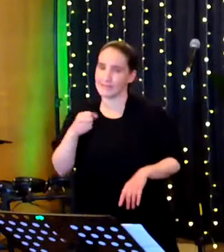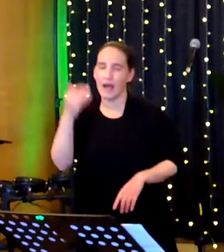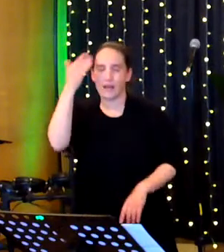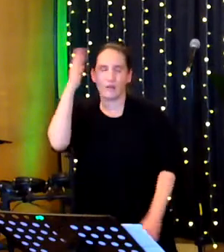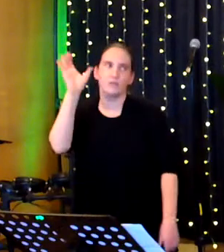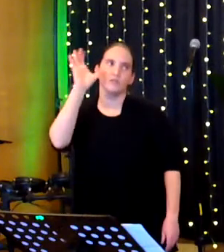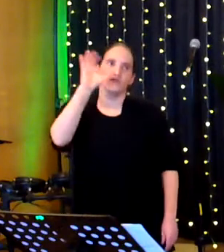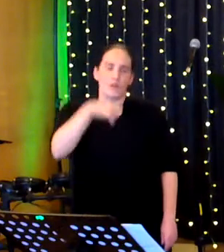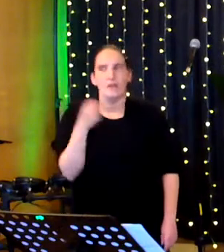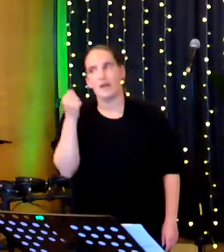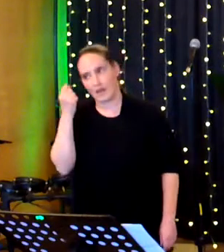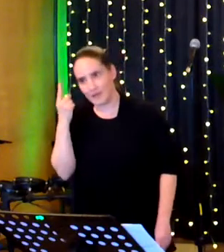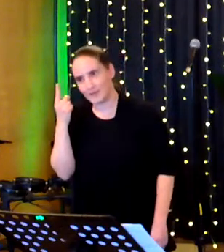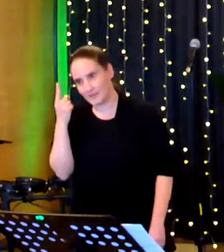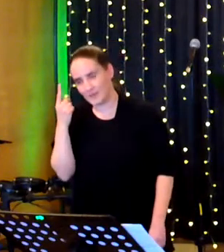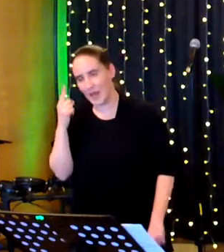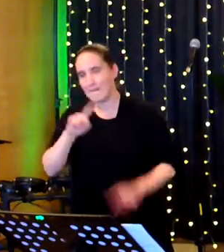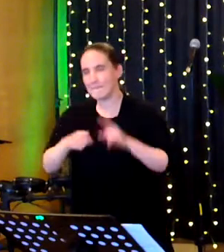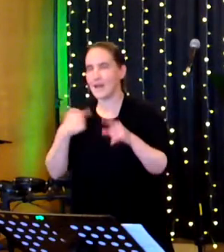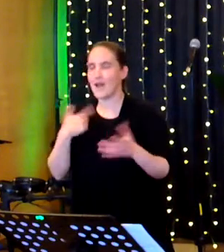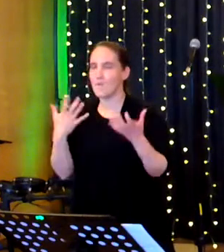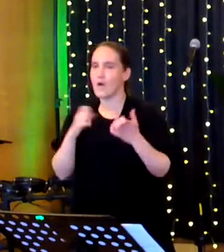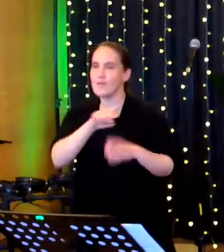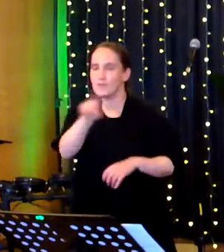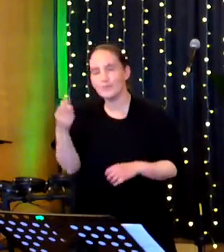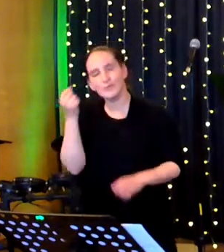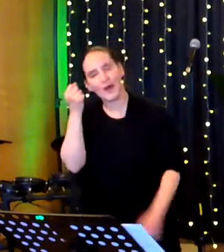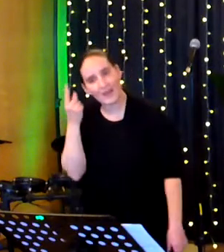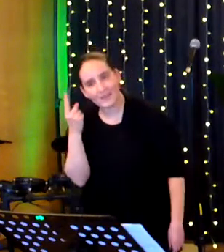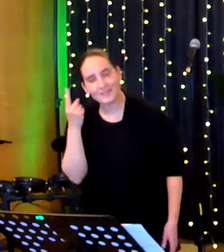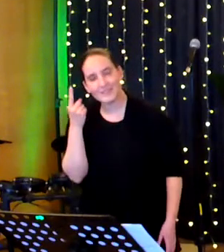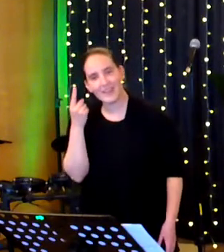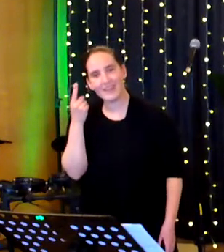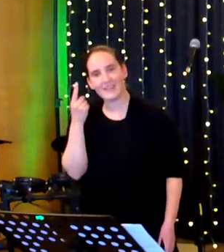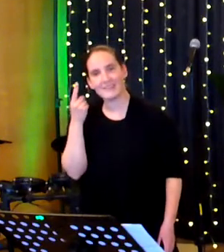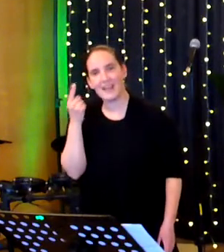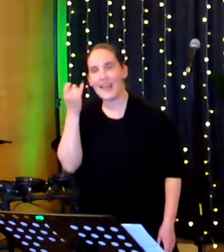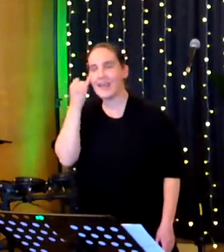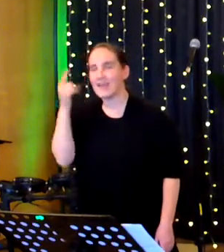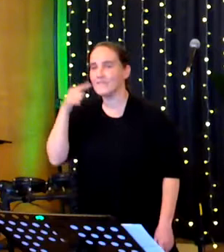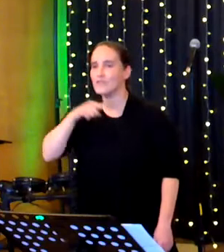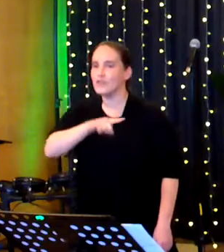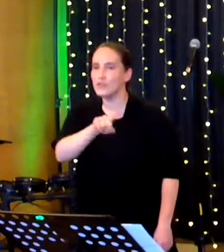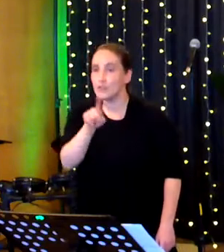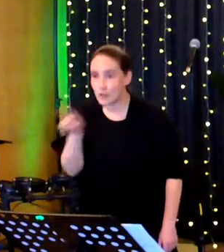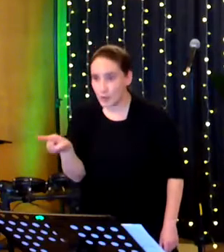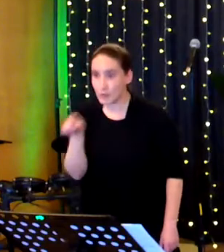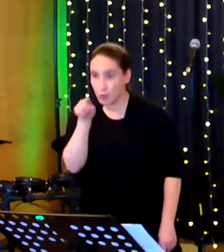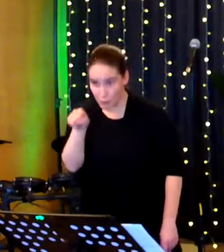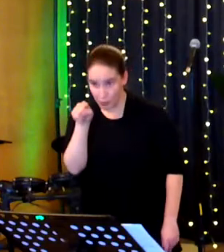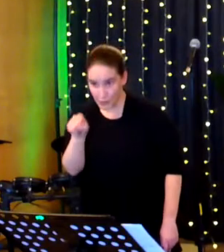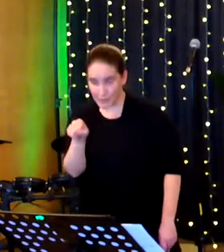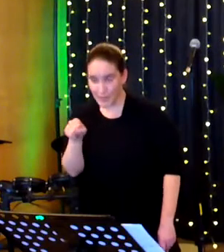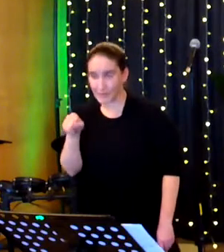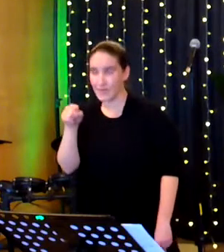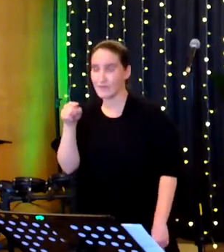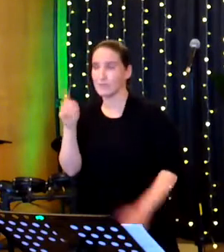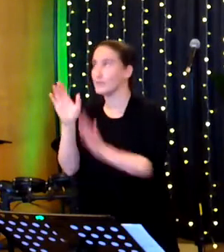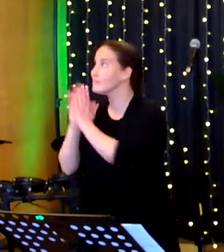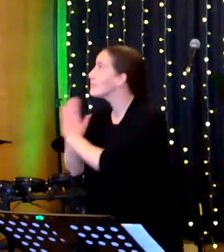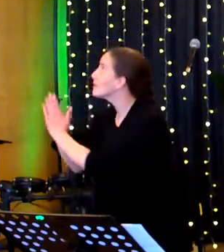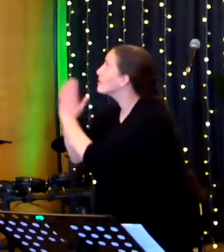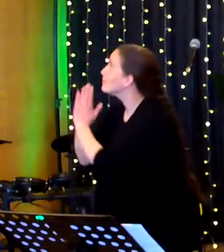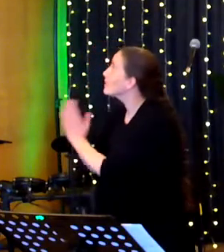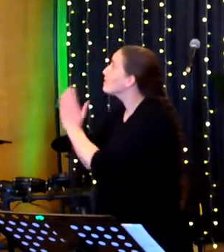I know. I get it. But I want you to hear this, because if you've been waiting for a long time, if you've been crying out to God, if you've been